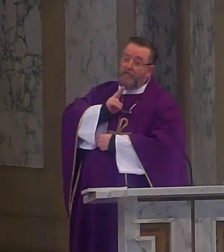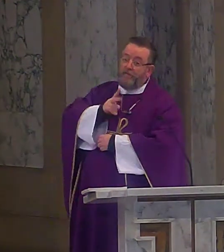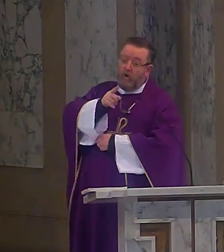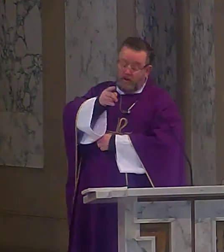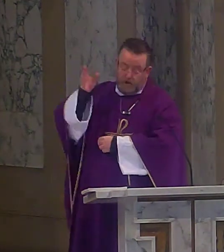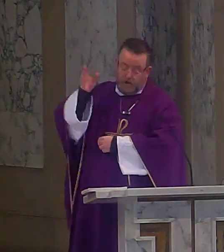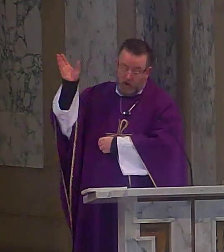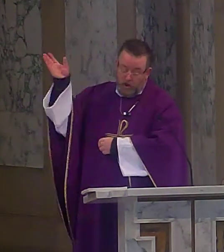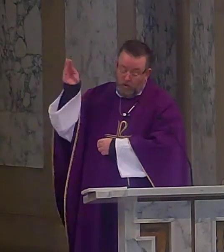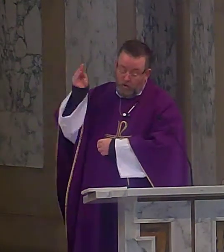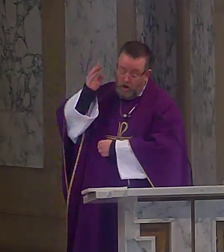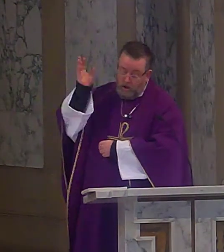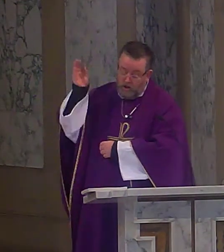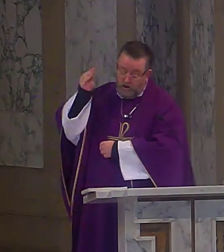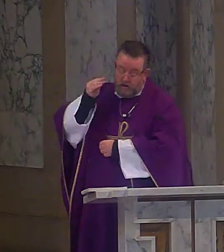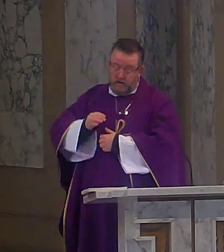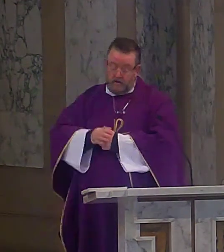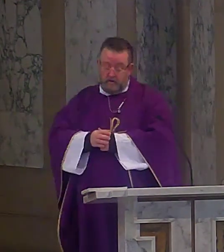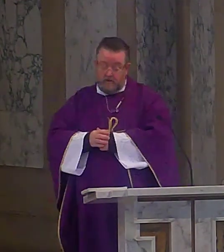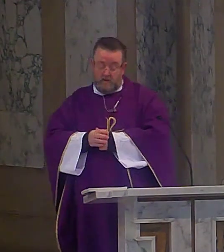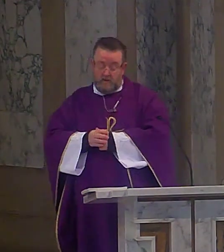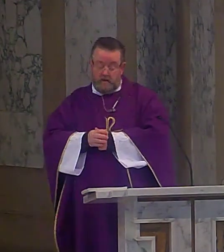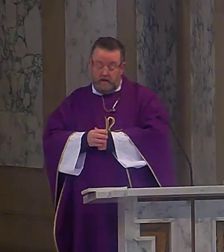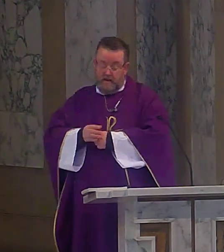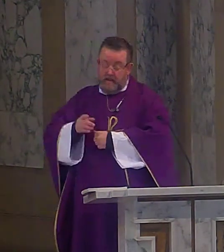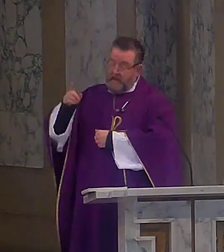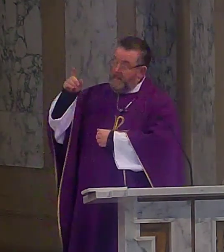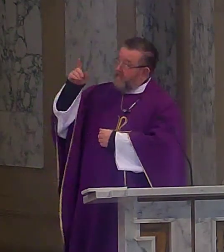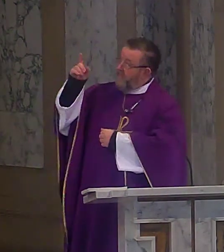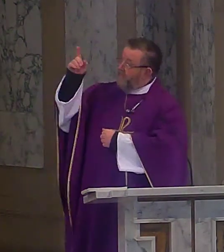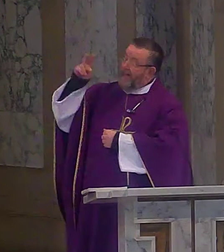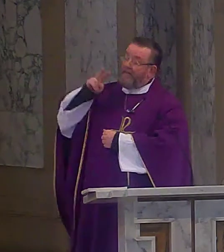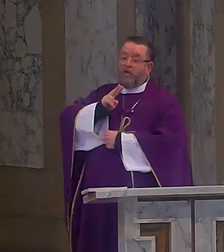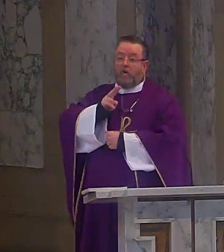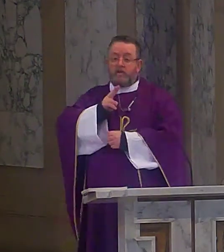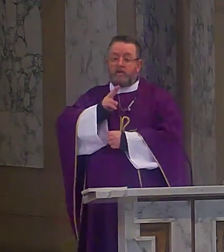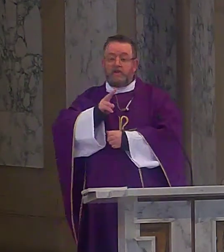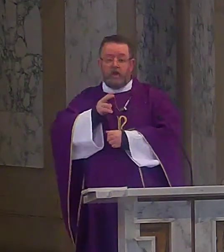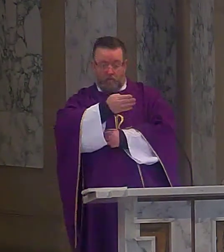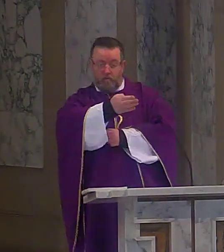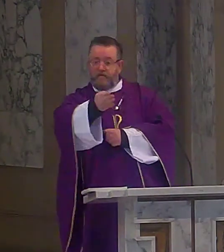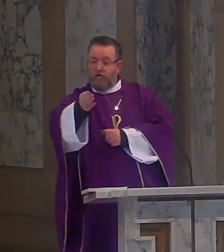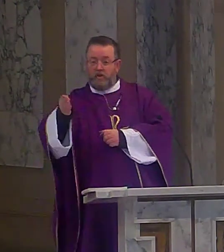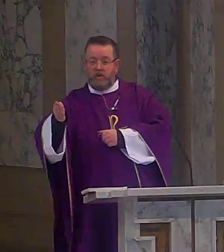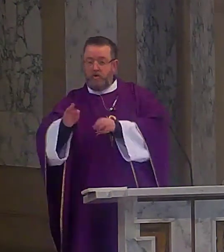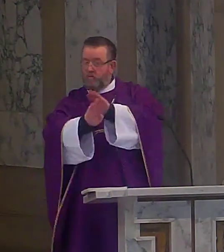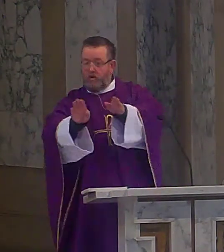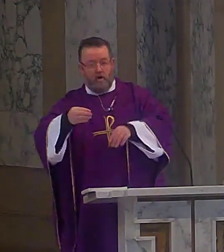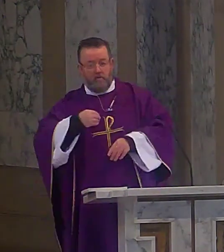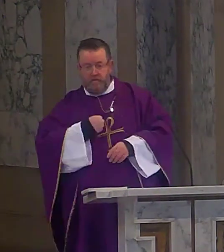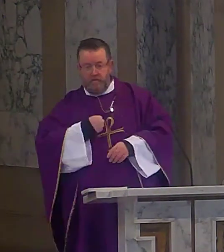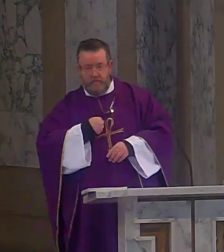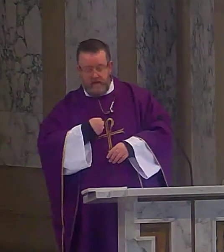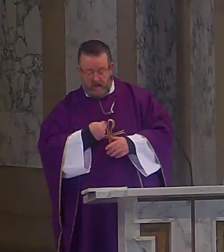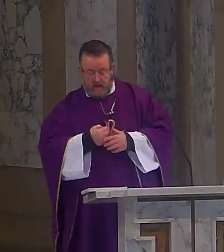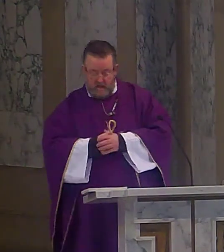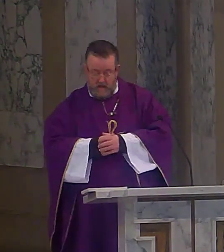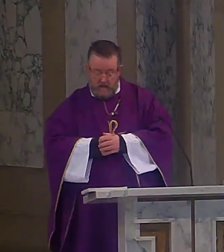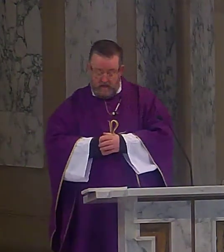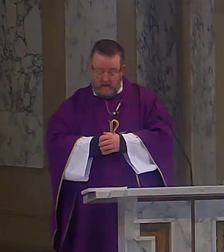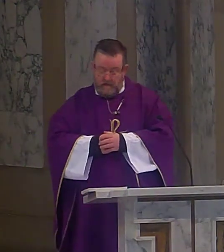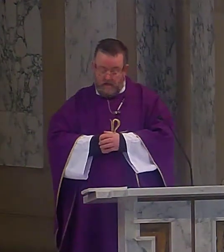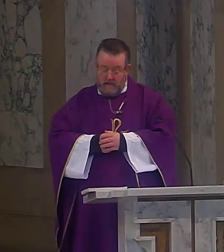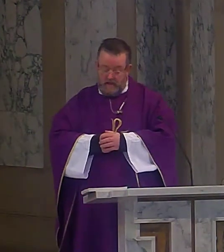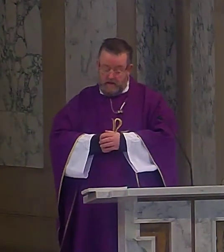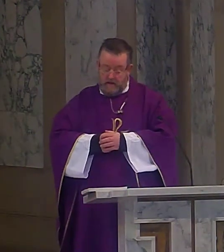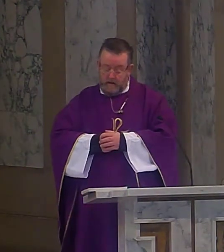the voice you heard that voice was for you not for me